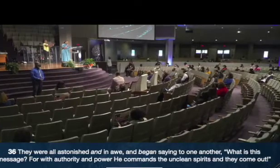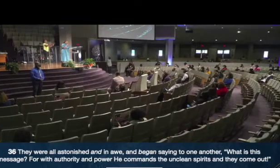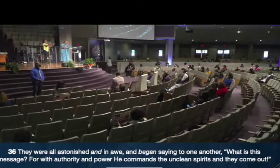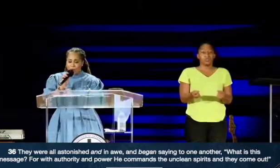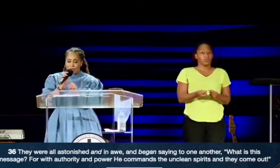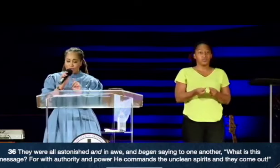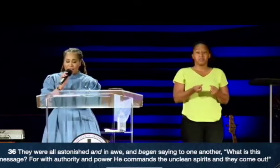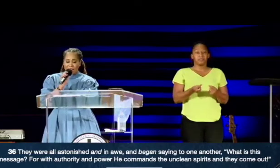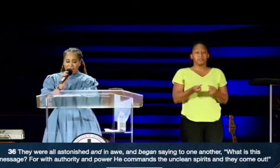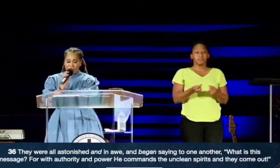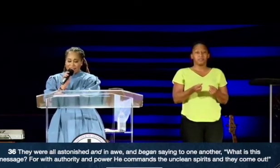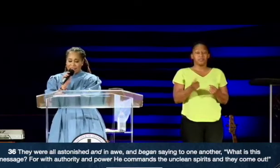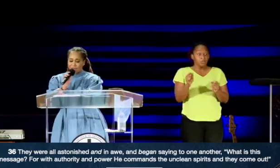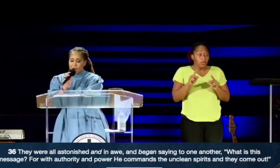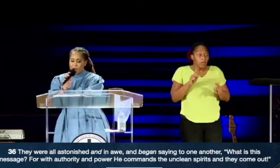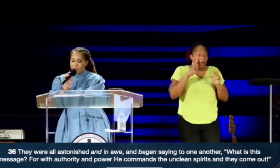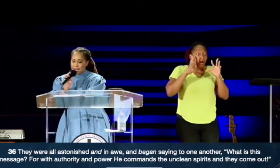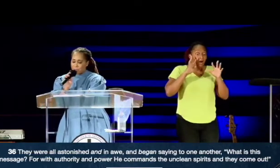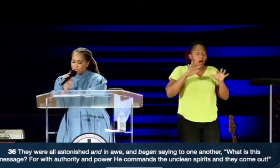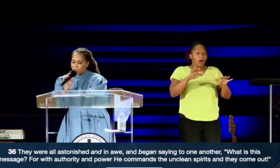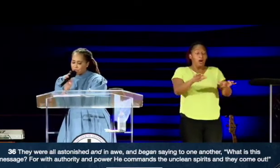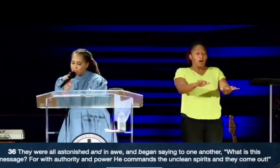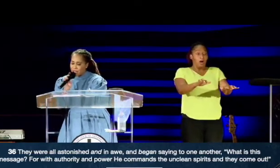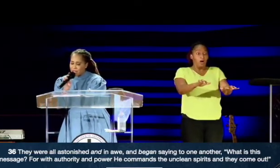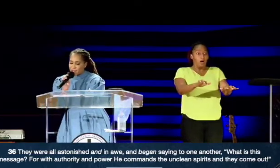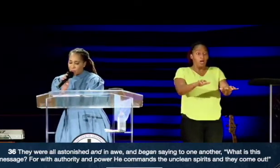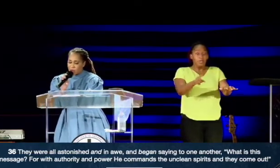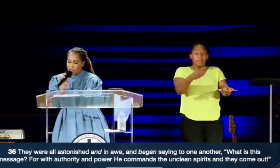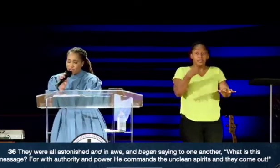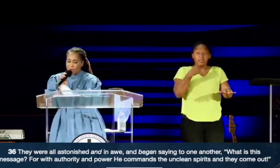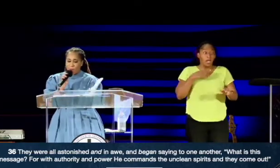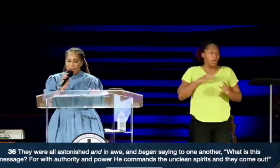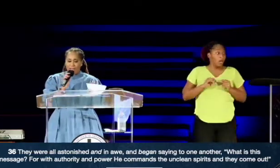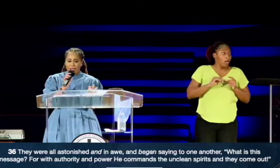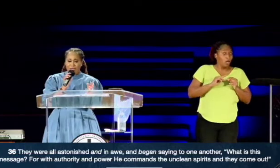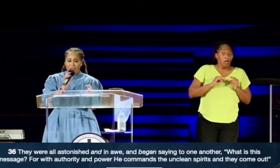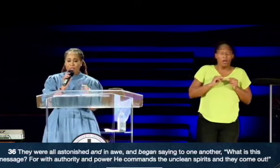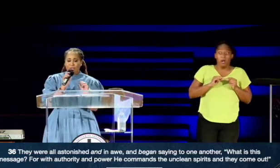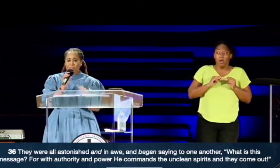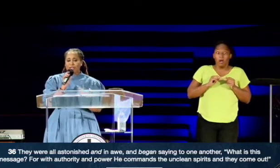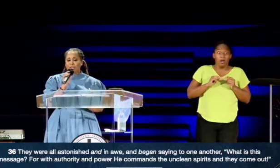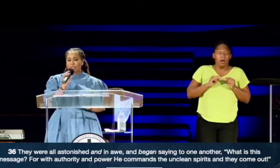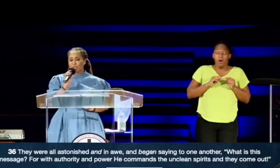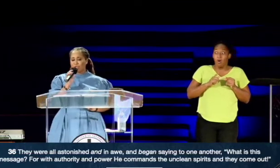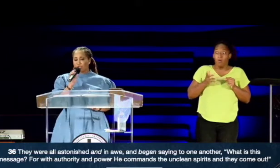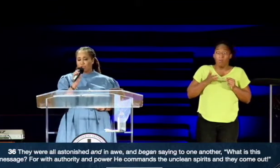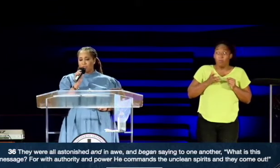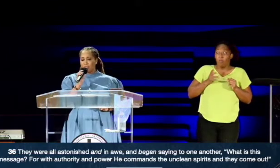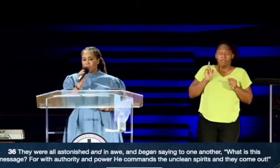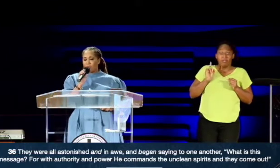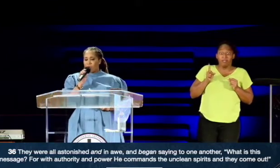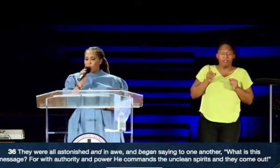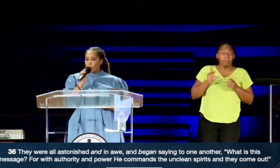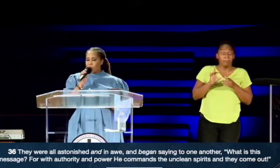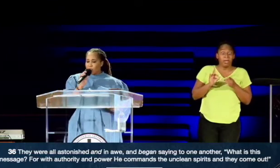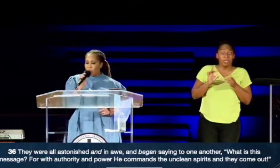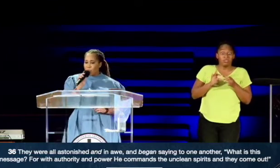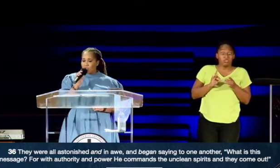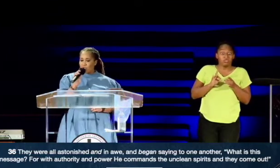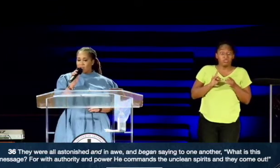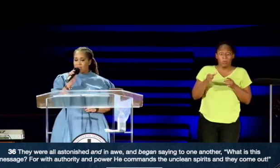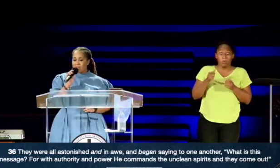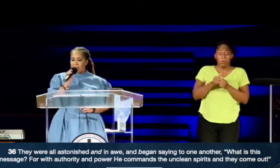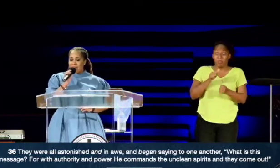They were all astonished and in awe and began saying to one another, What is this message? For with